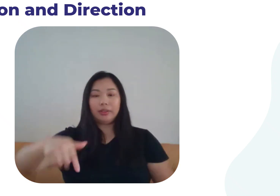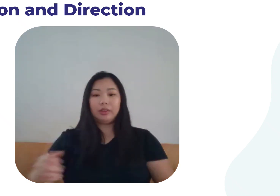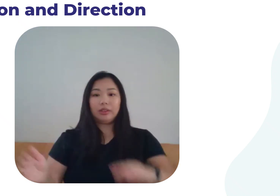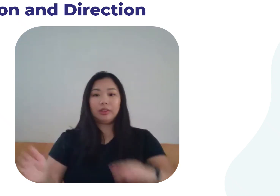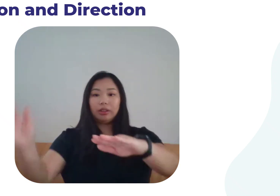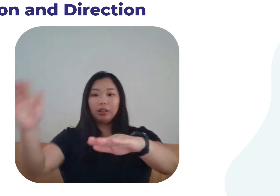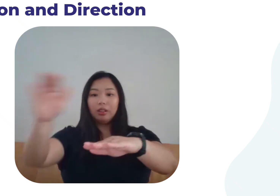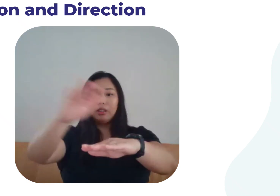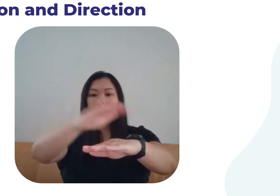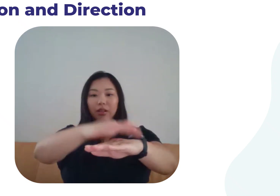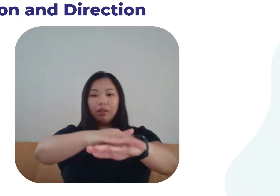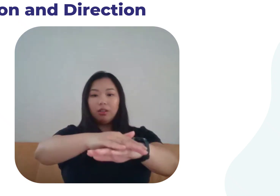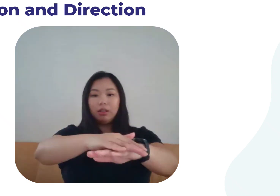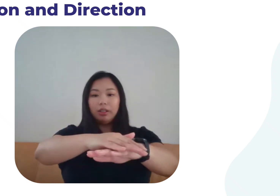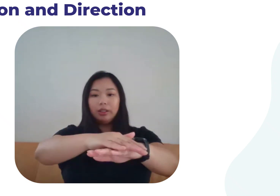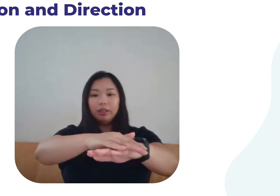down,